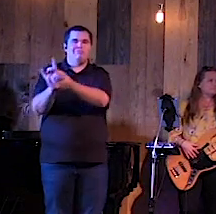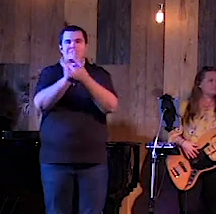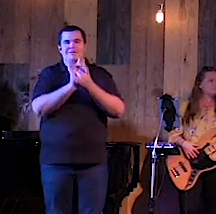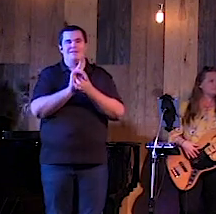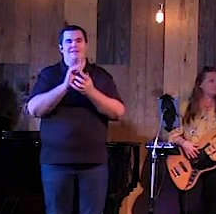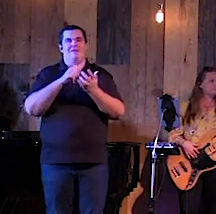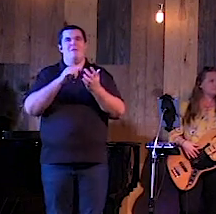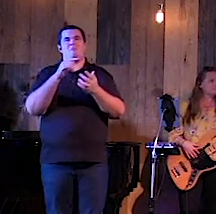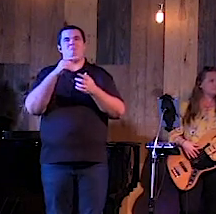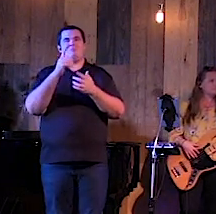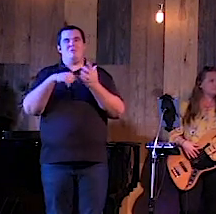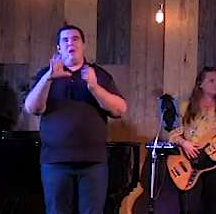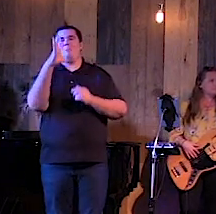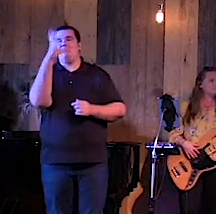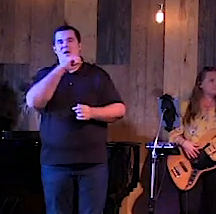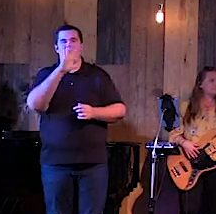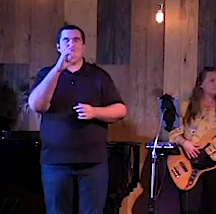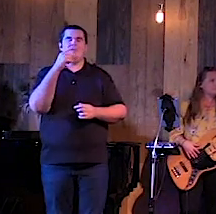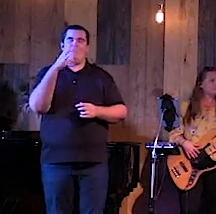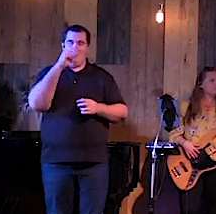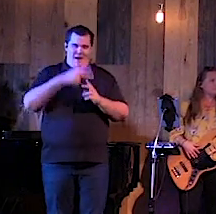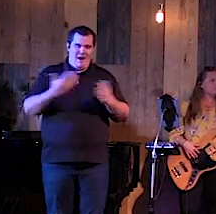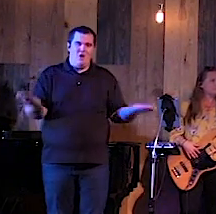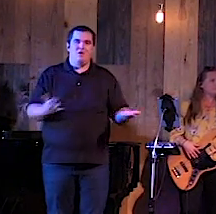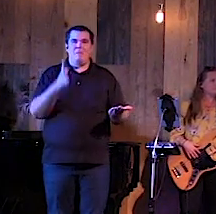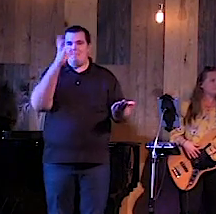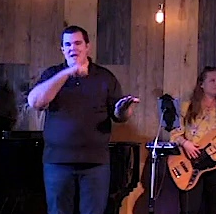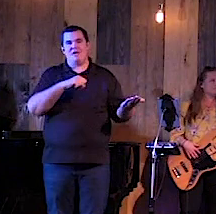I just want to know what you all are missing.